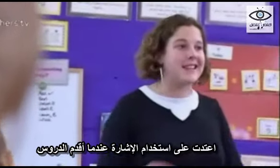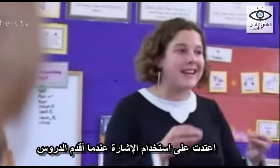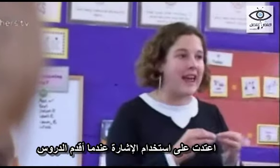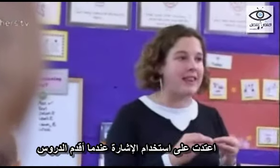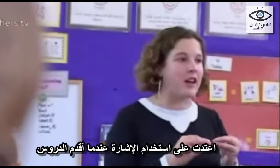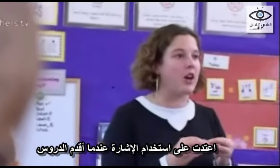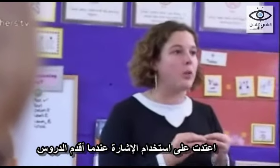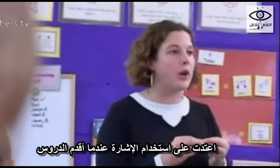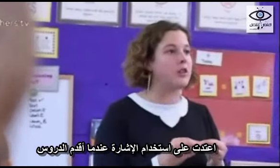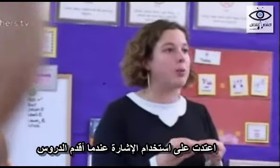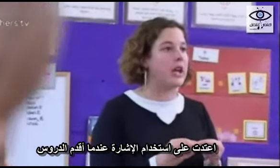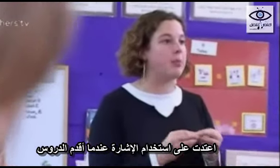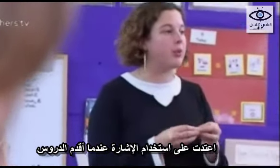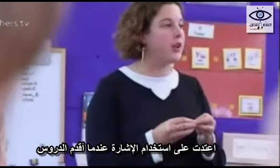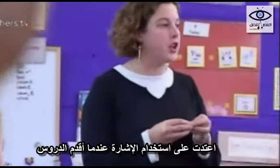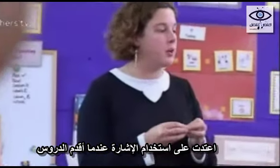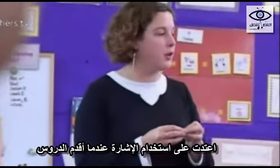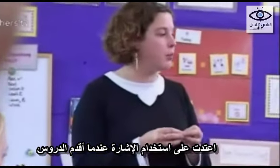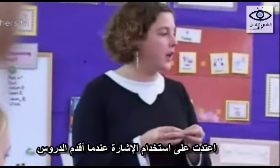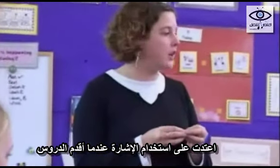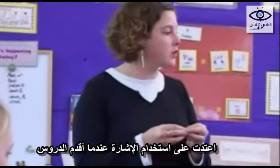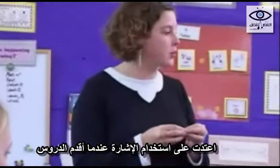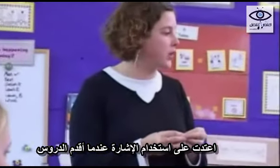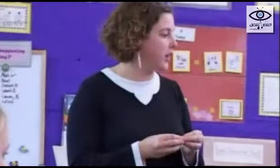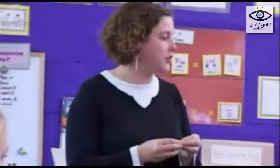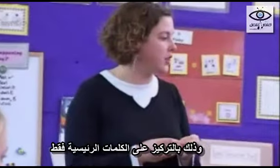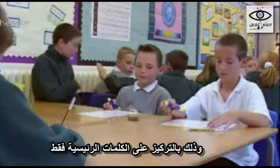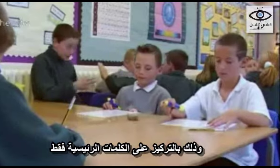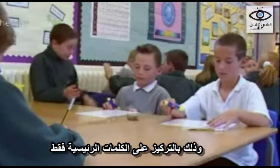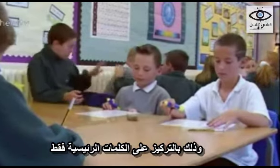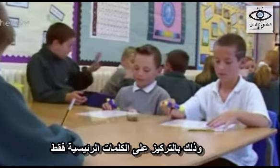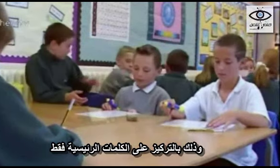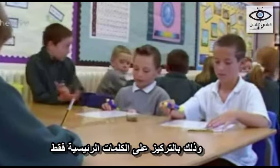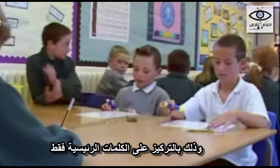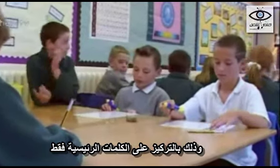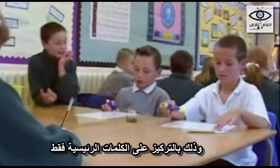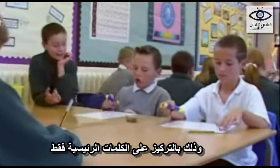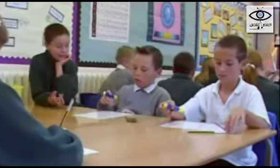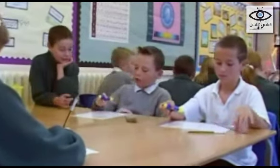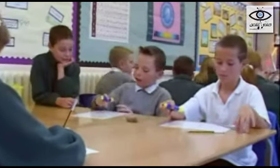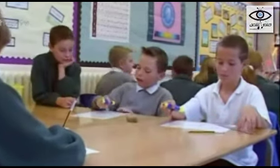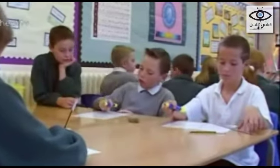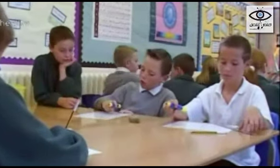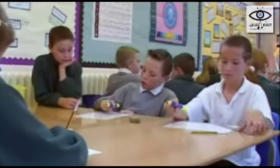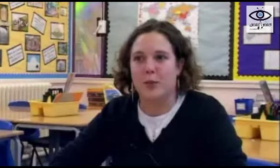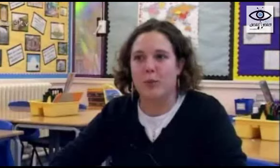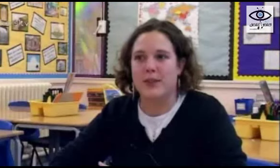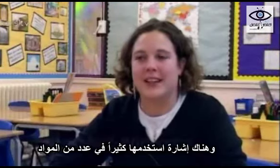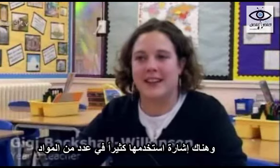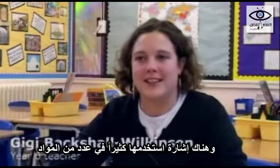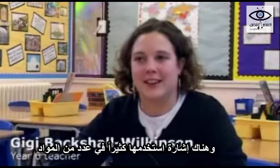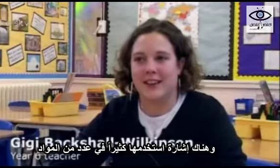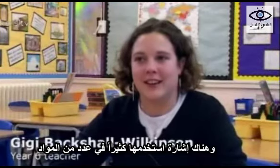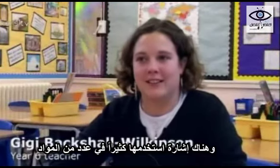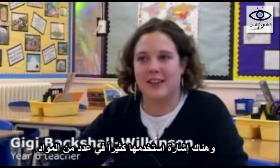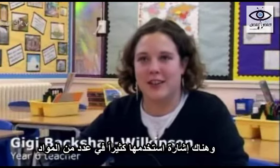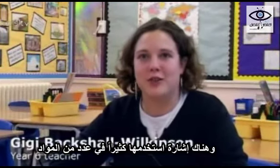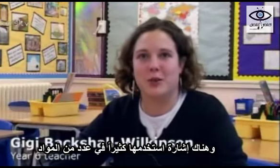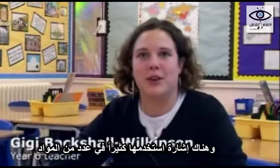use Makaton when I'm doing whole class teaching, just focusing on key words. One particular sign that I use quite